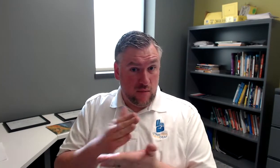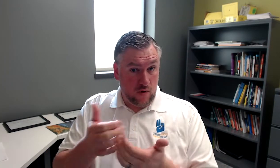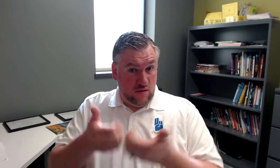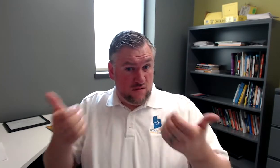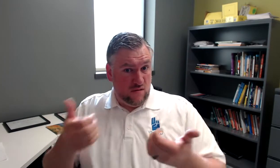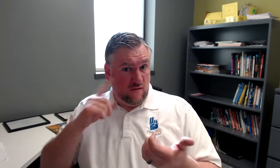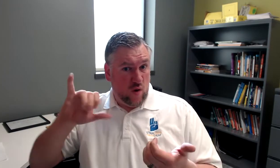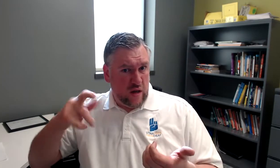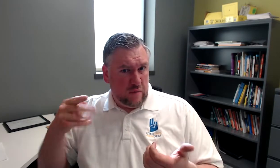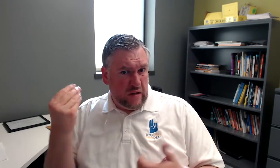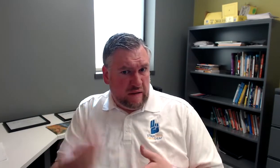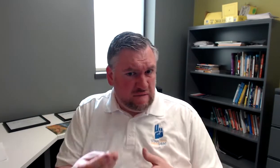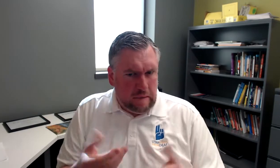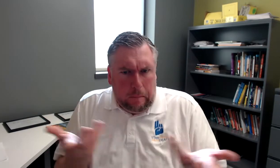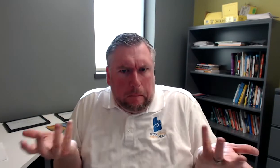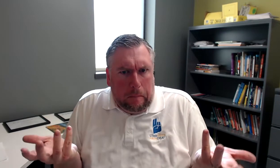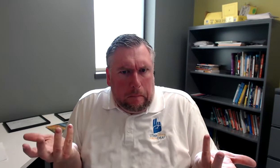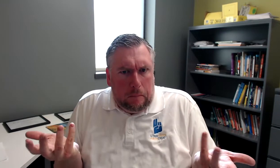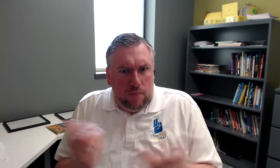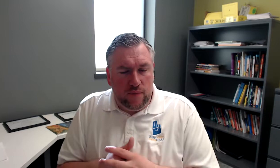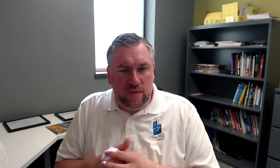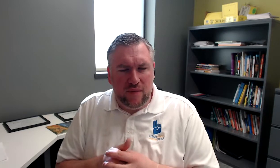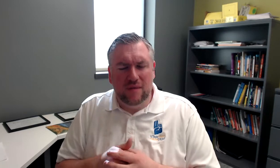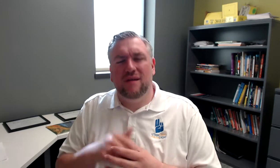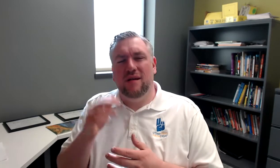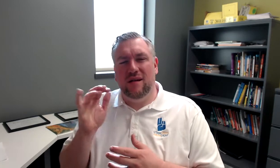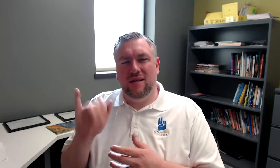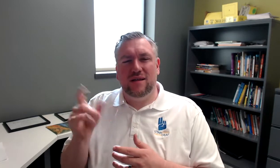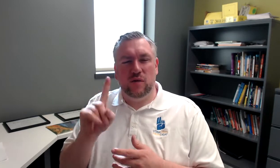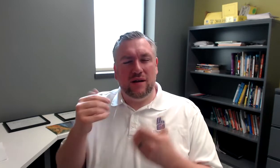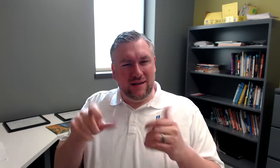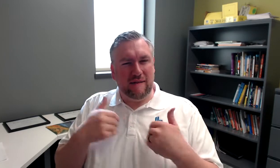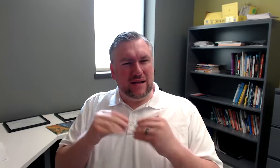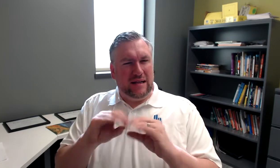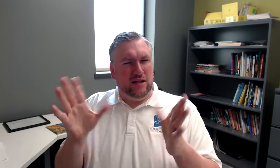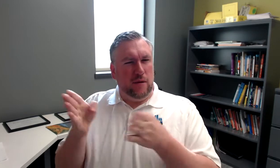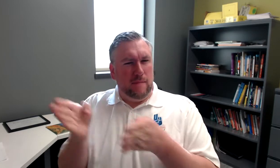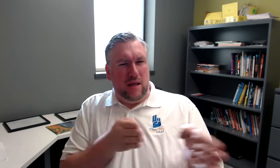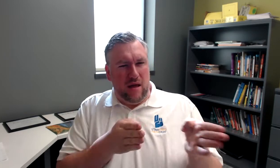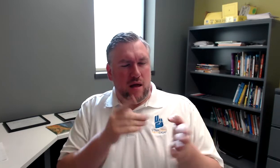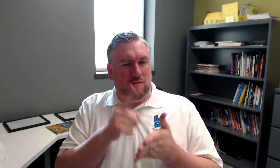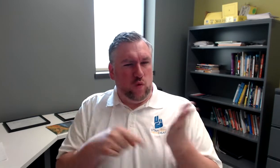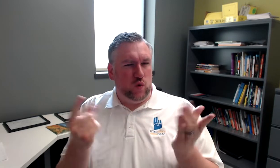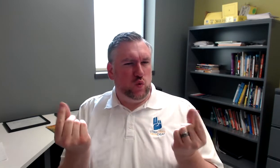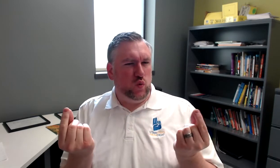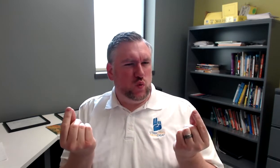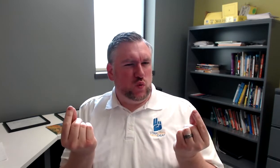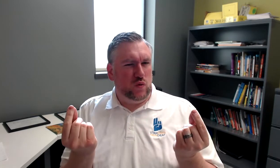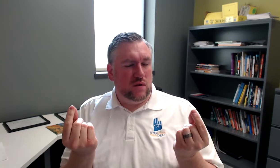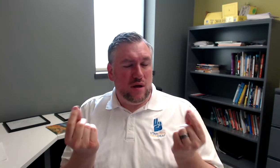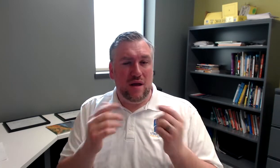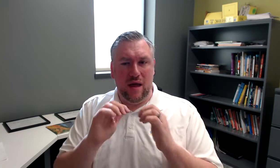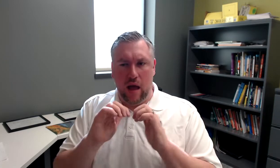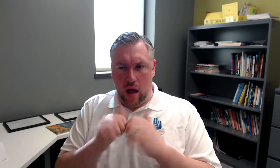projects, a separate IEP paper? Like, what does that mean? You need to have a clear plan of what you plan to